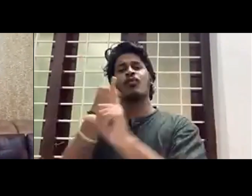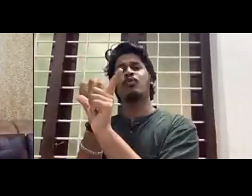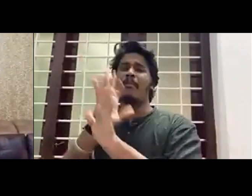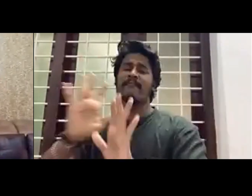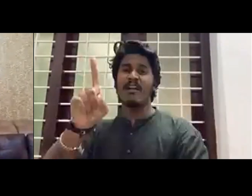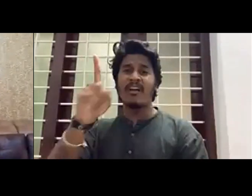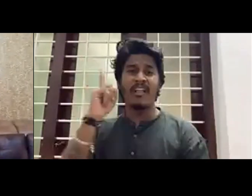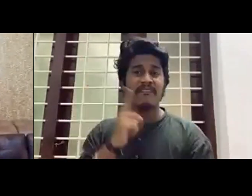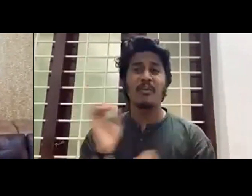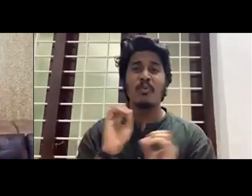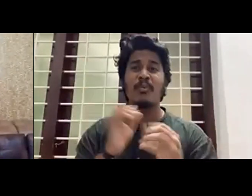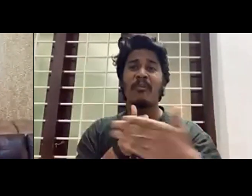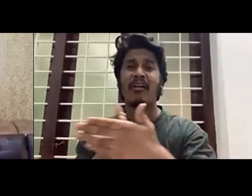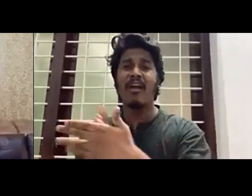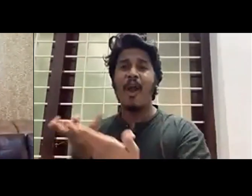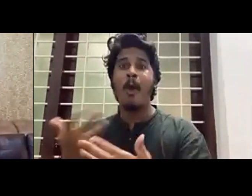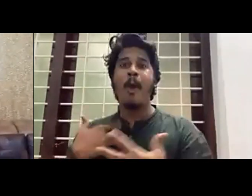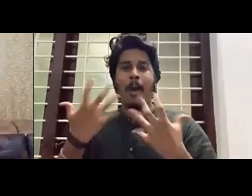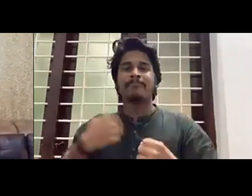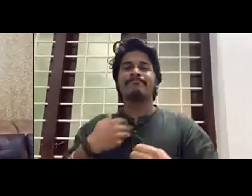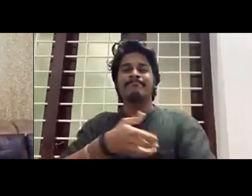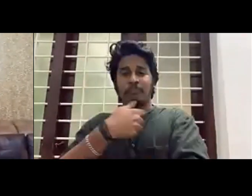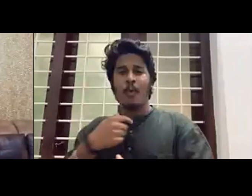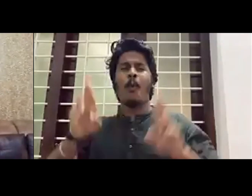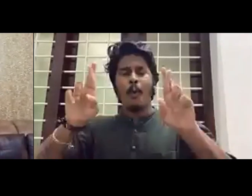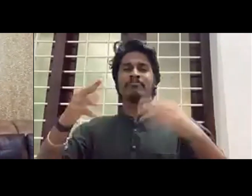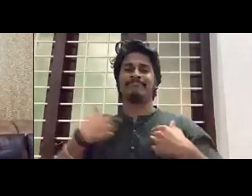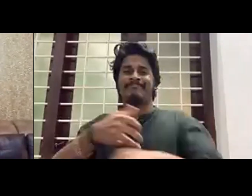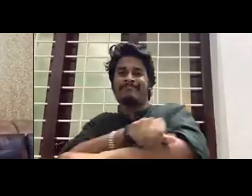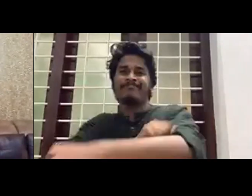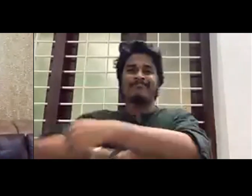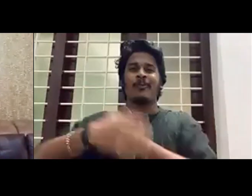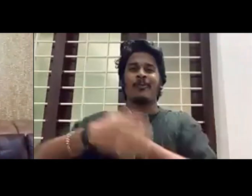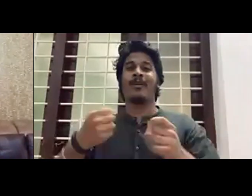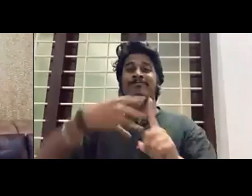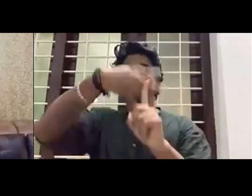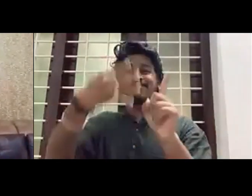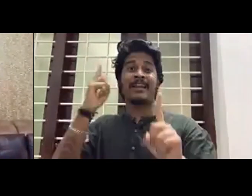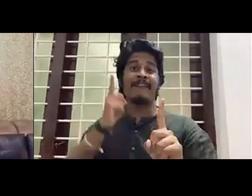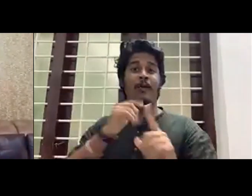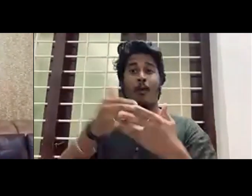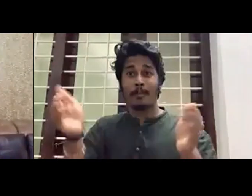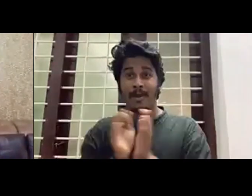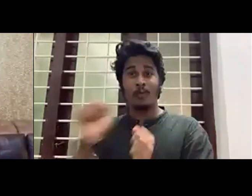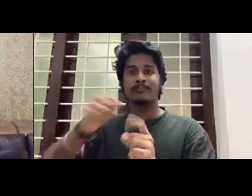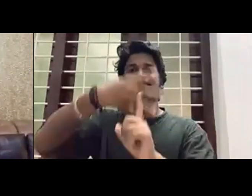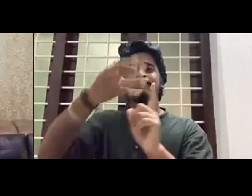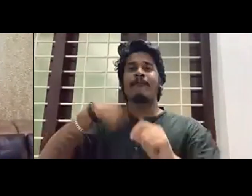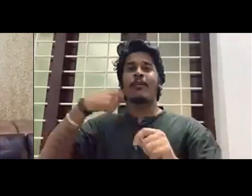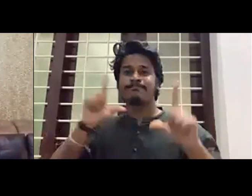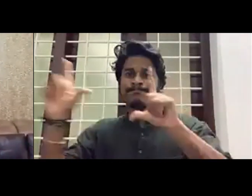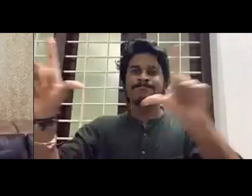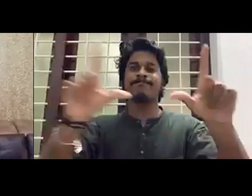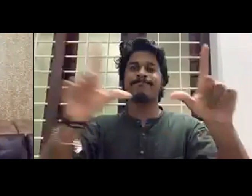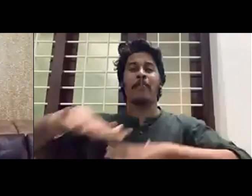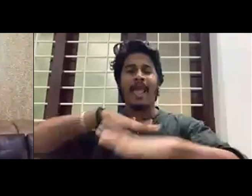seen that so many movies, YouTube videos, etc., are there for hearing people when it comes to LGBTQ. Hopefully, we can roll up our sleeves and have